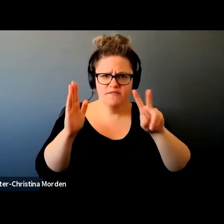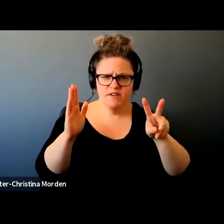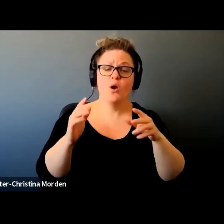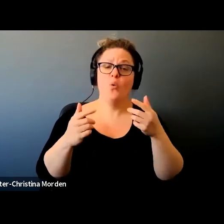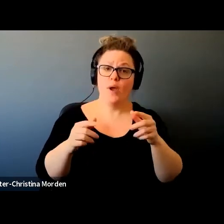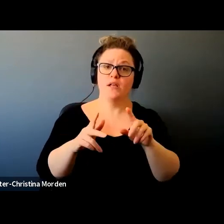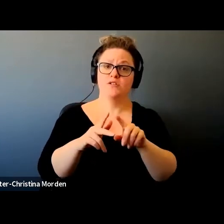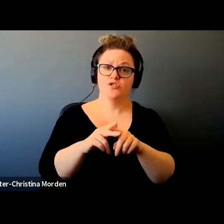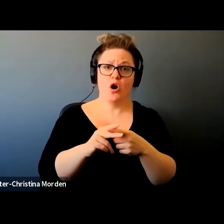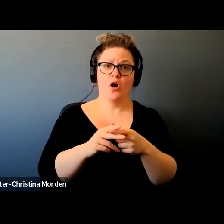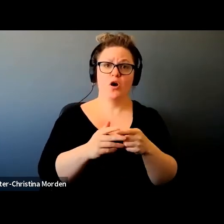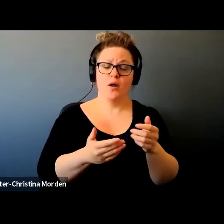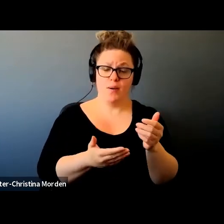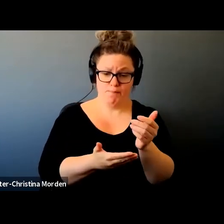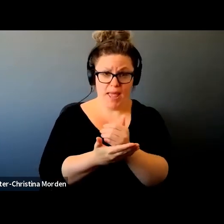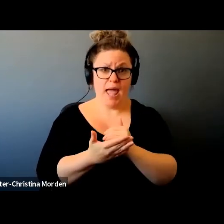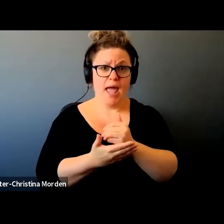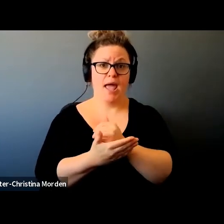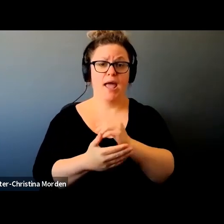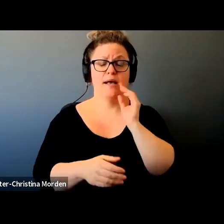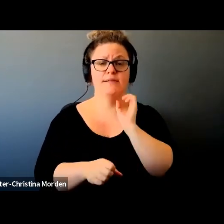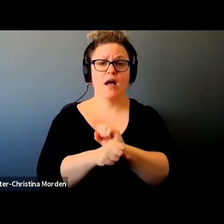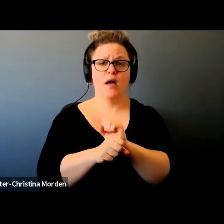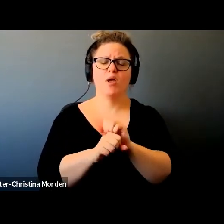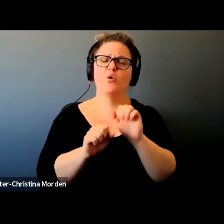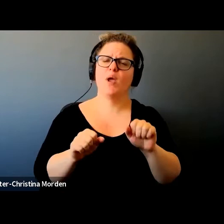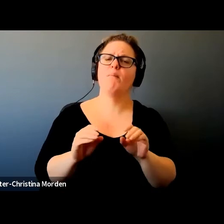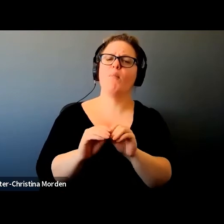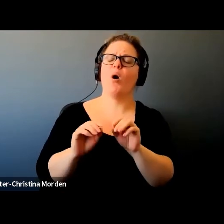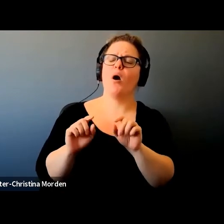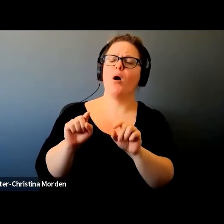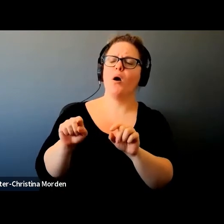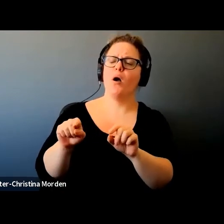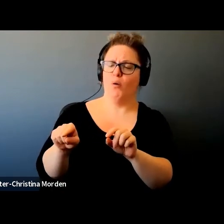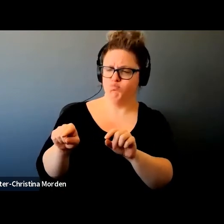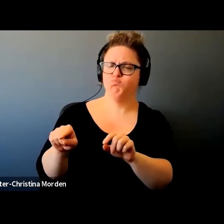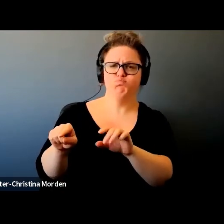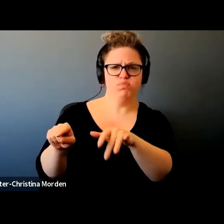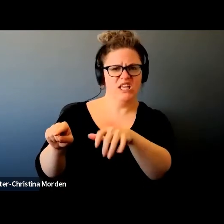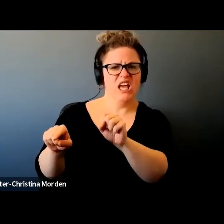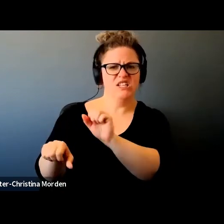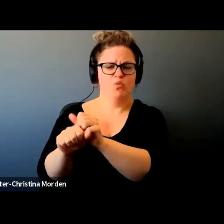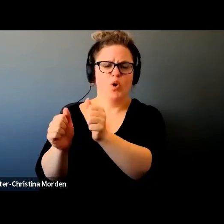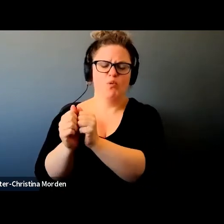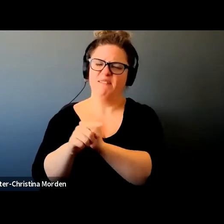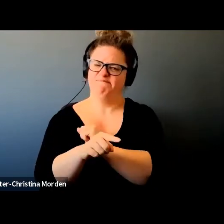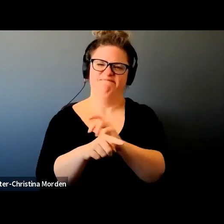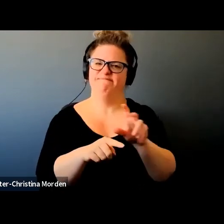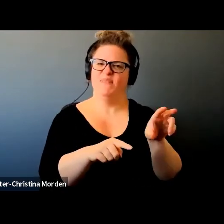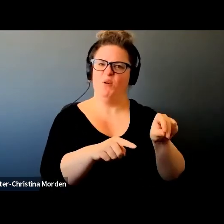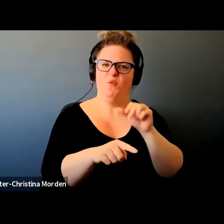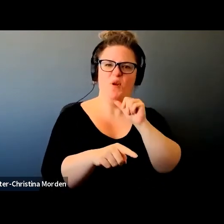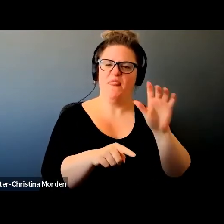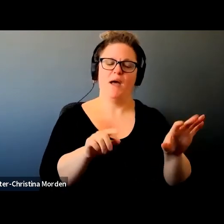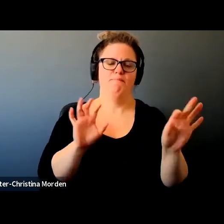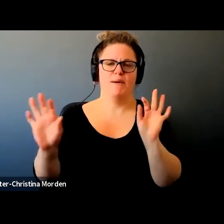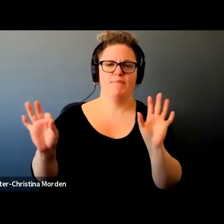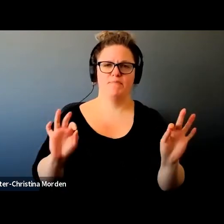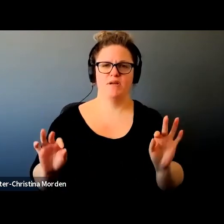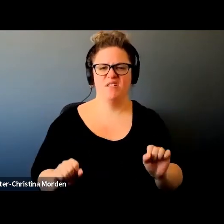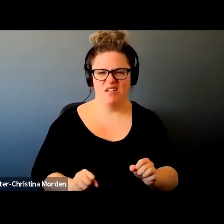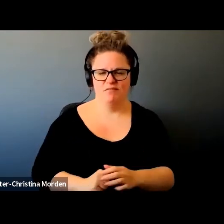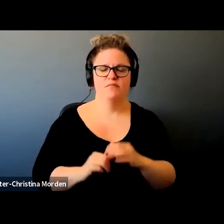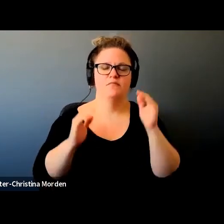more selective about who you donate your time to. Another big thing about being realistic is that you have to be professional. And